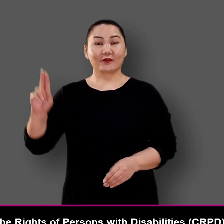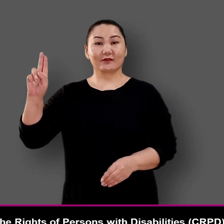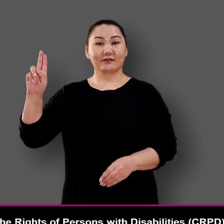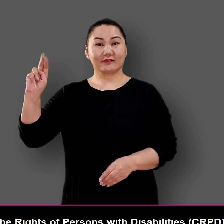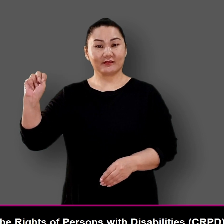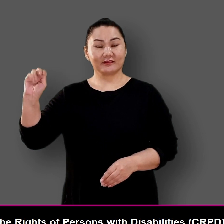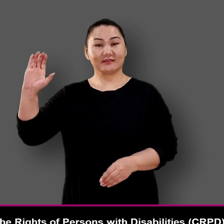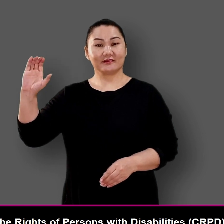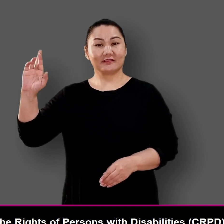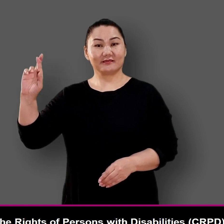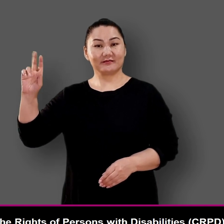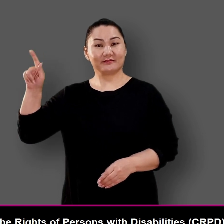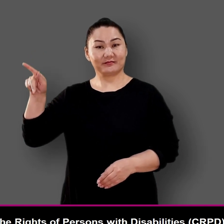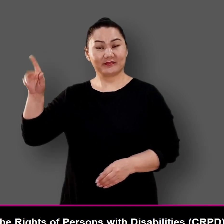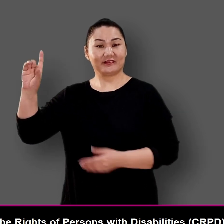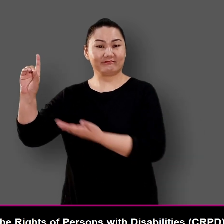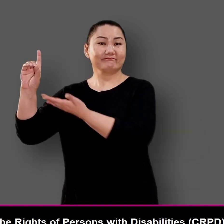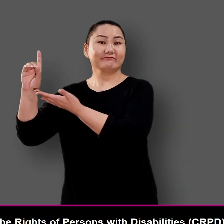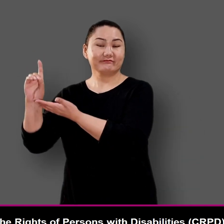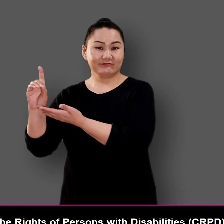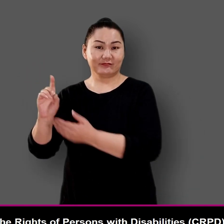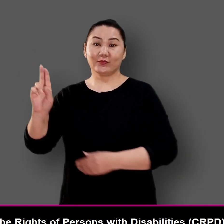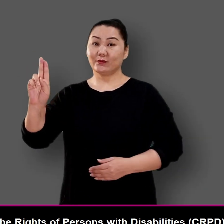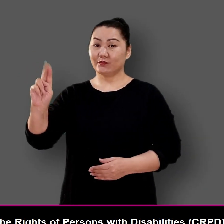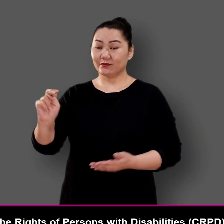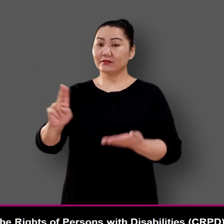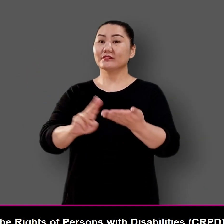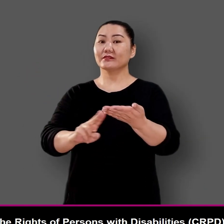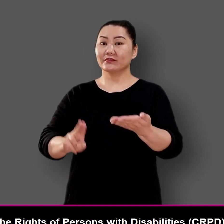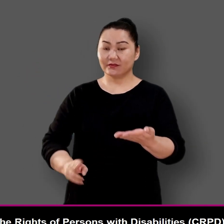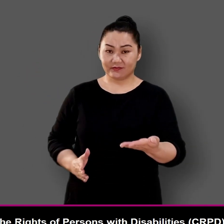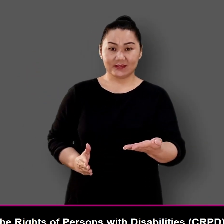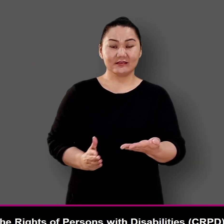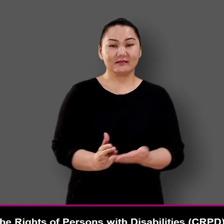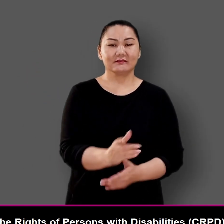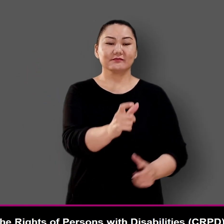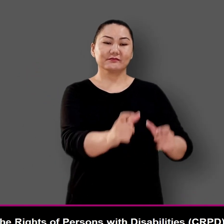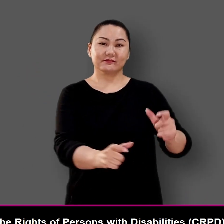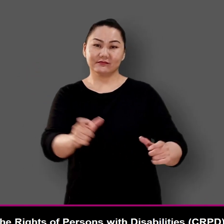The United Nations Convention on the Rights of Persons with Disabilities, CRPD,